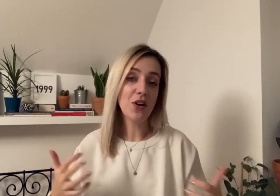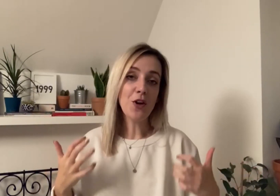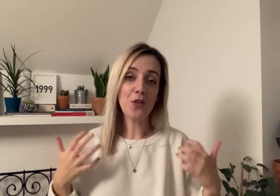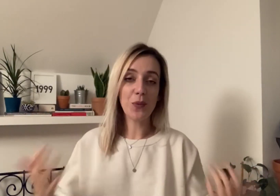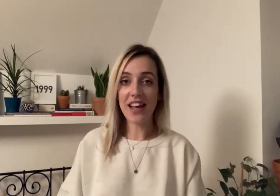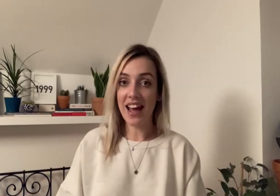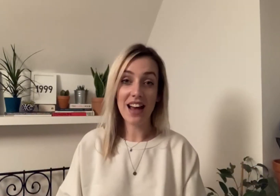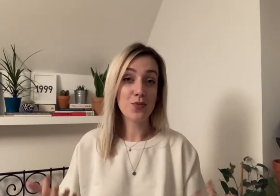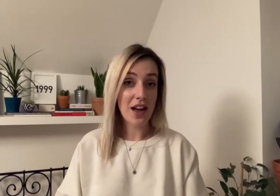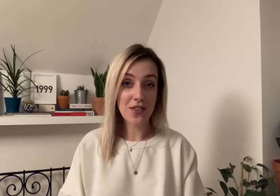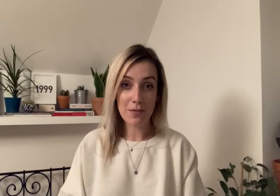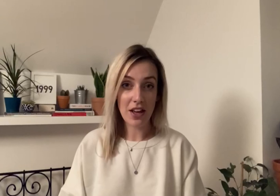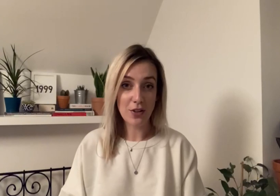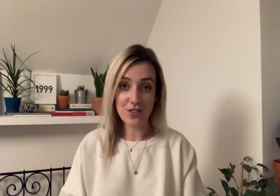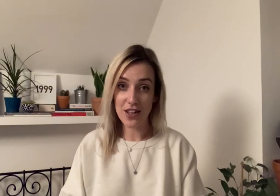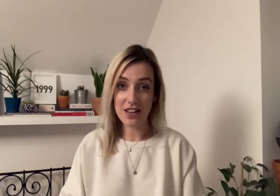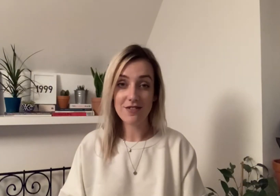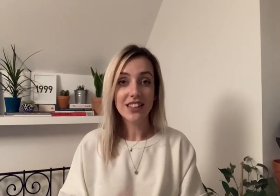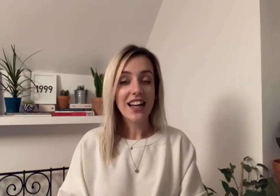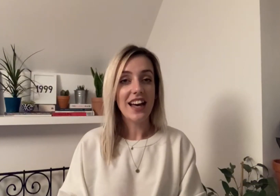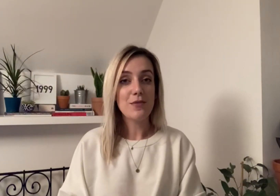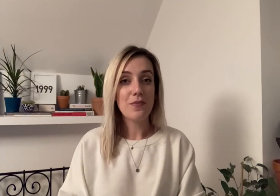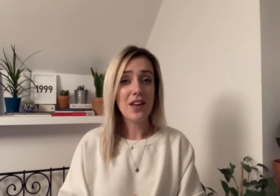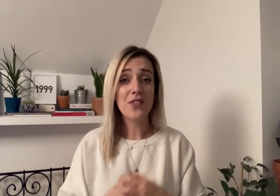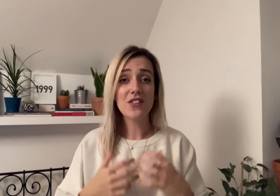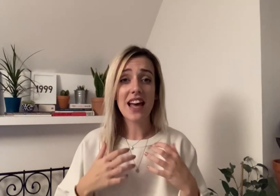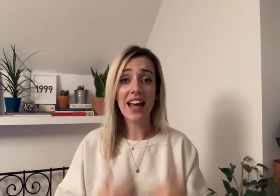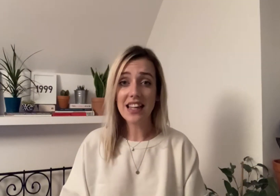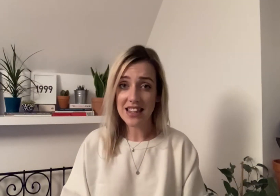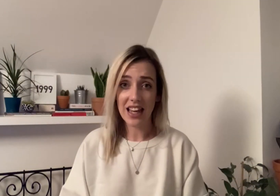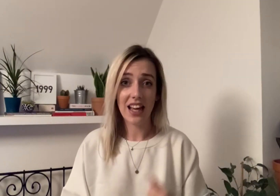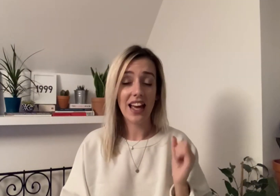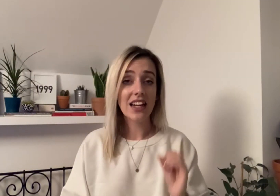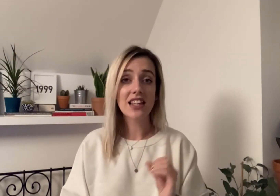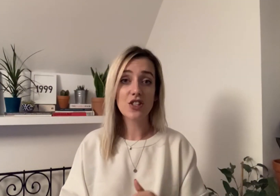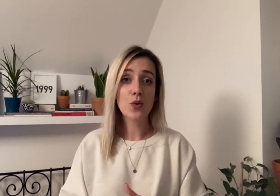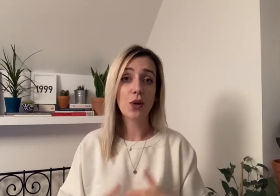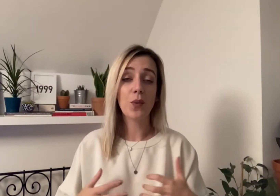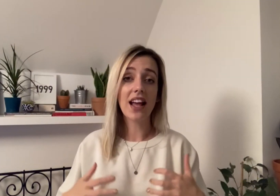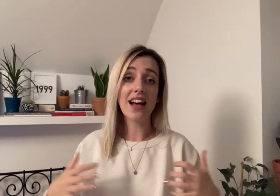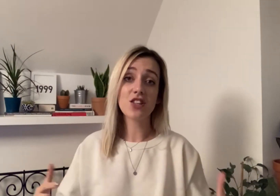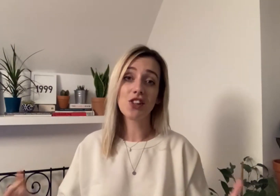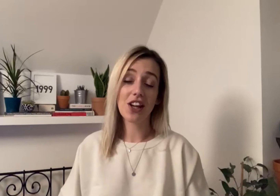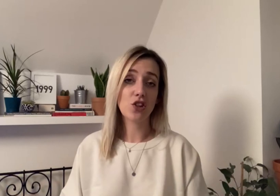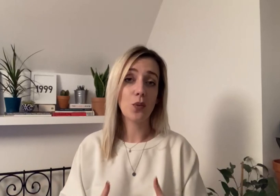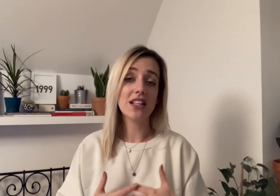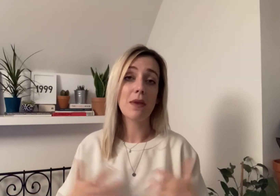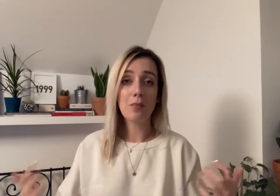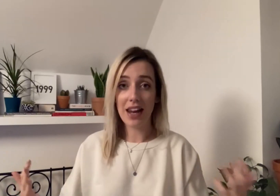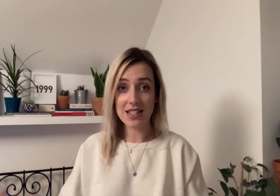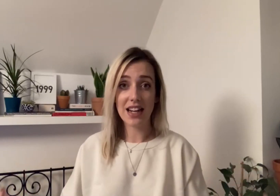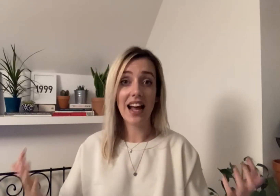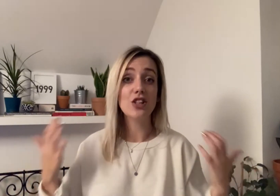up for the week ahead, whatever that may hold for you. If there is anything at all that we as a church, that we